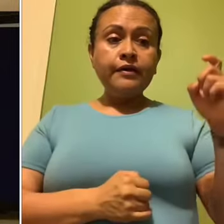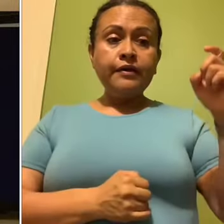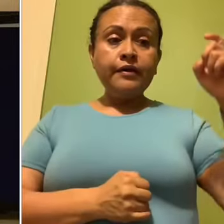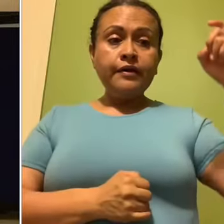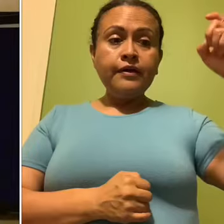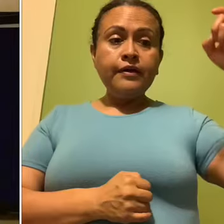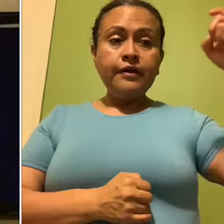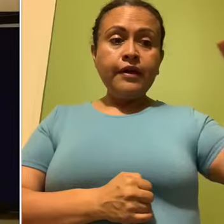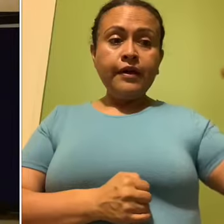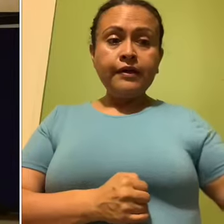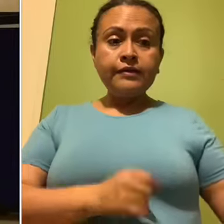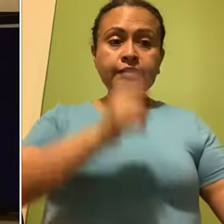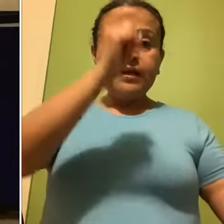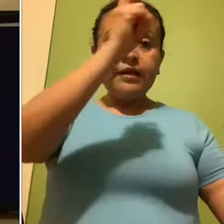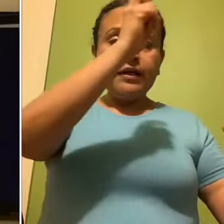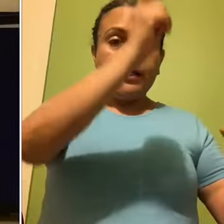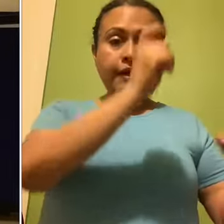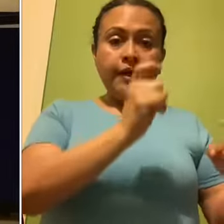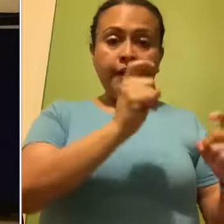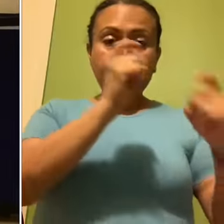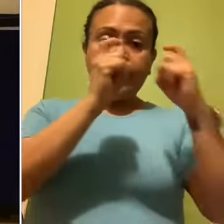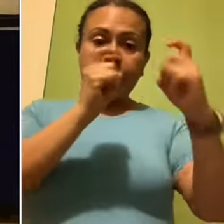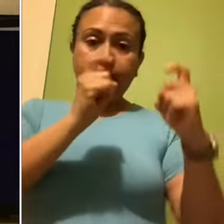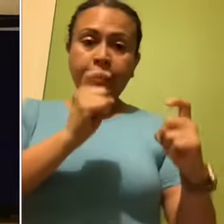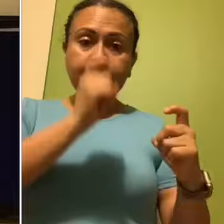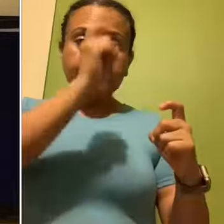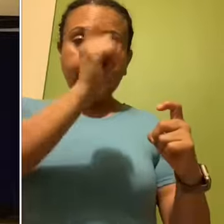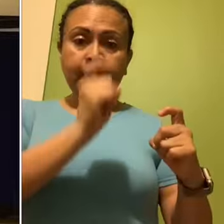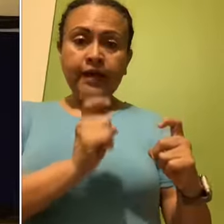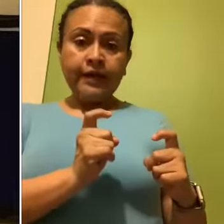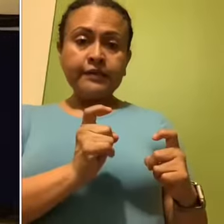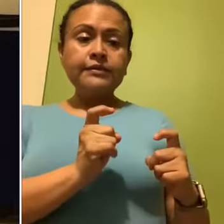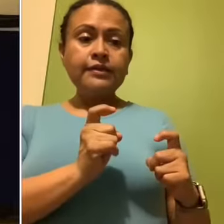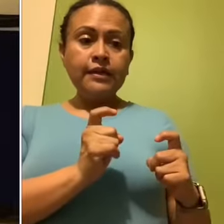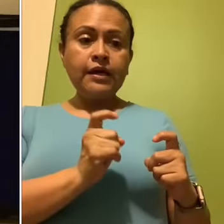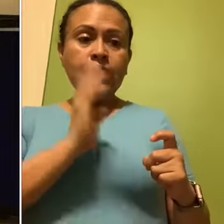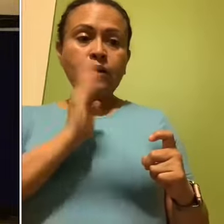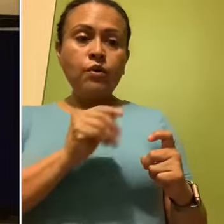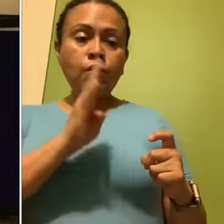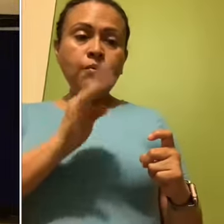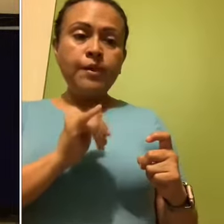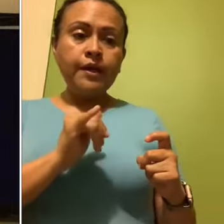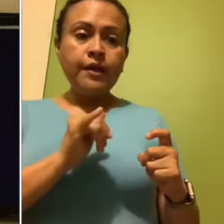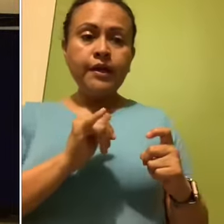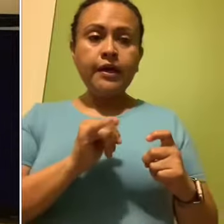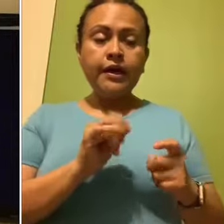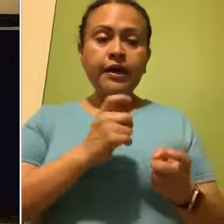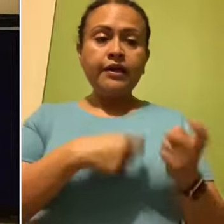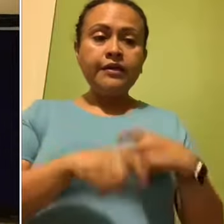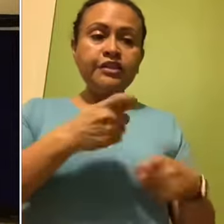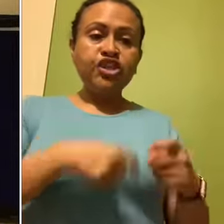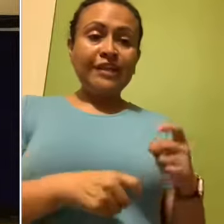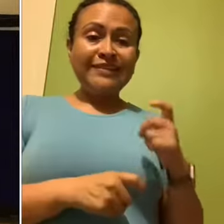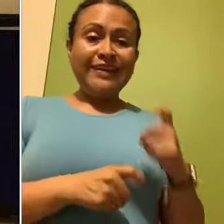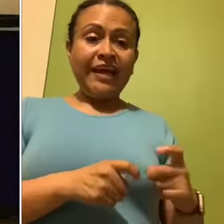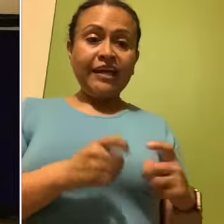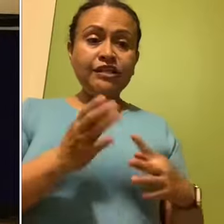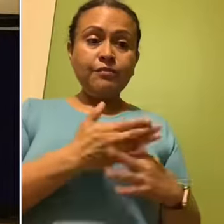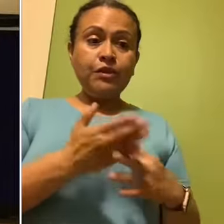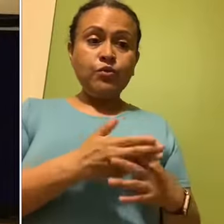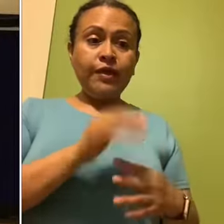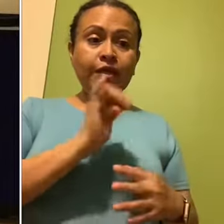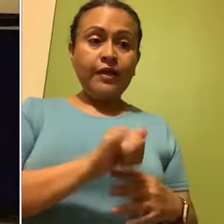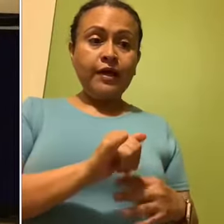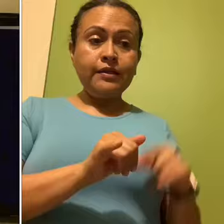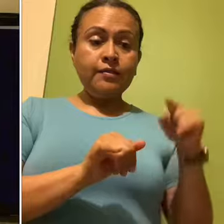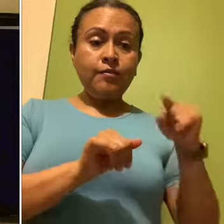this point's x value is here, this point's x value is here. So if we start here and we go this far, this would be